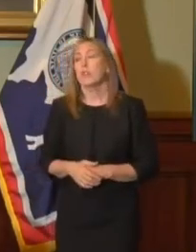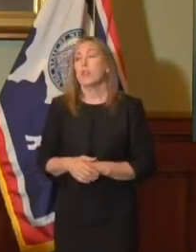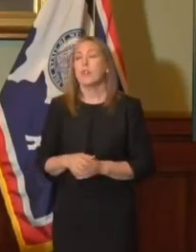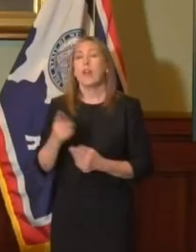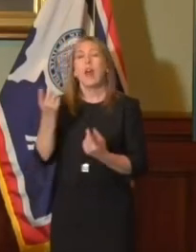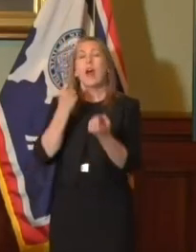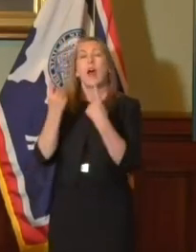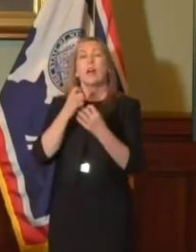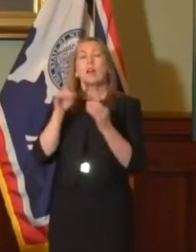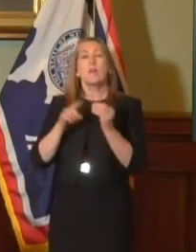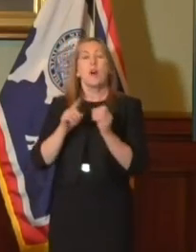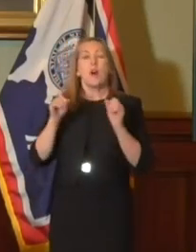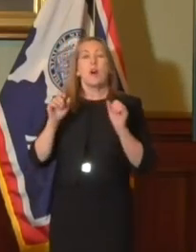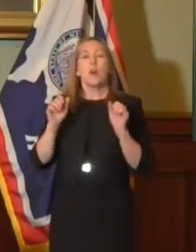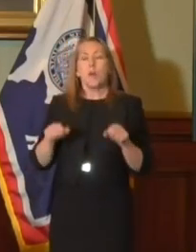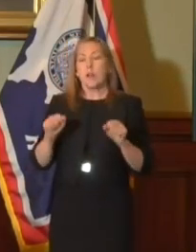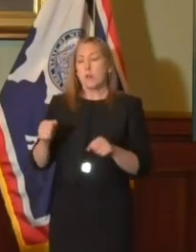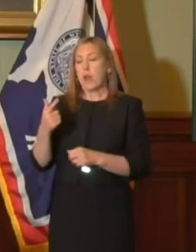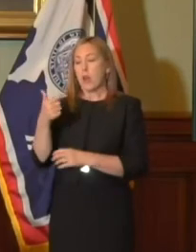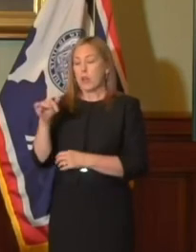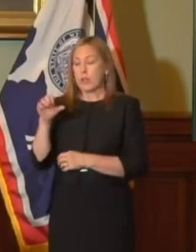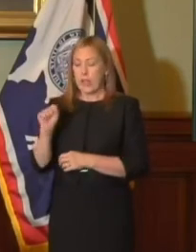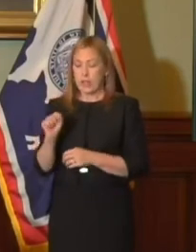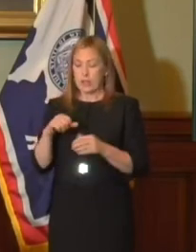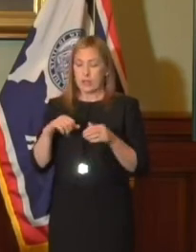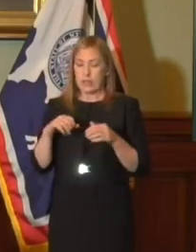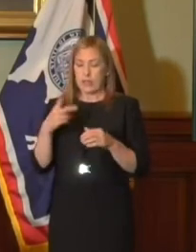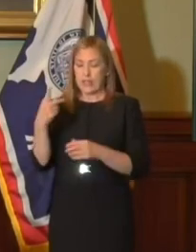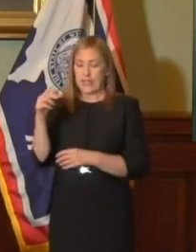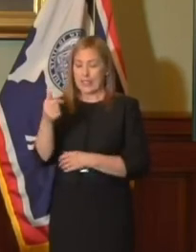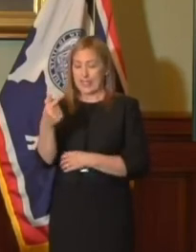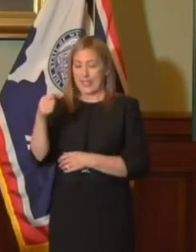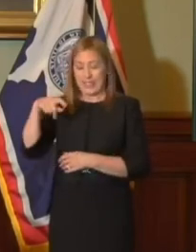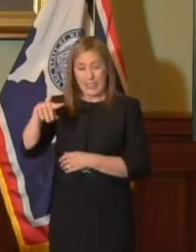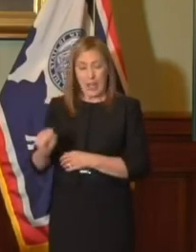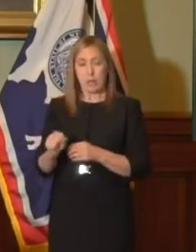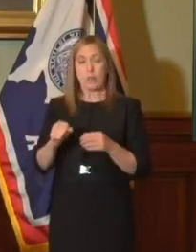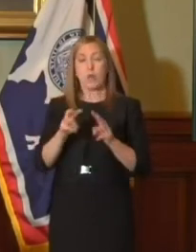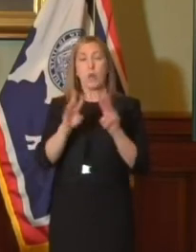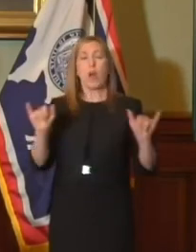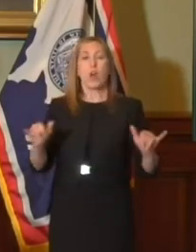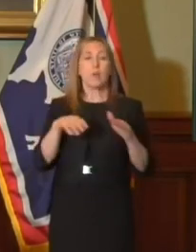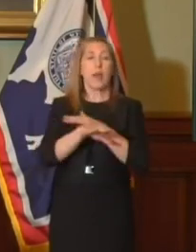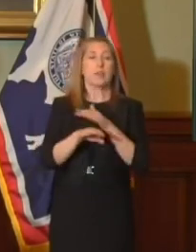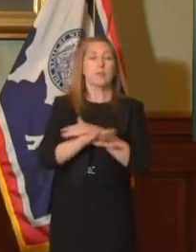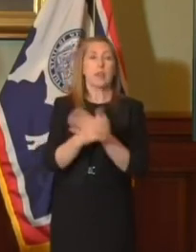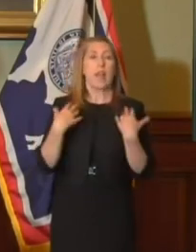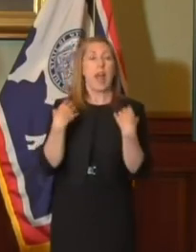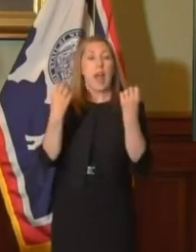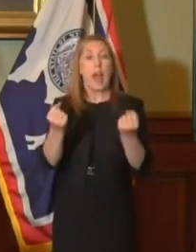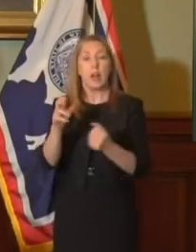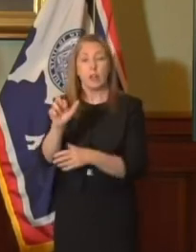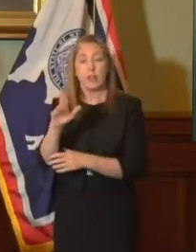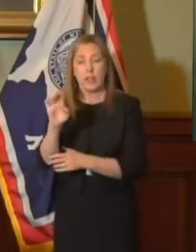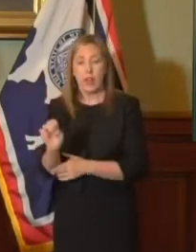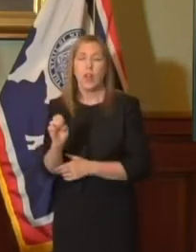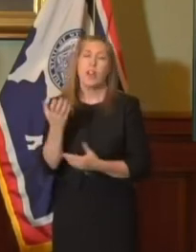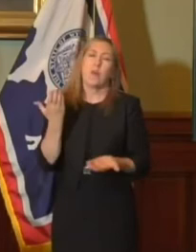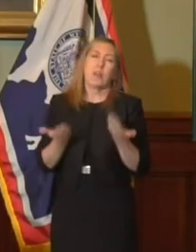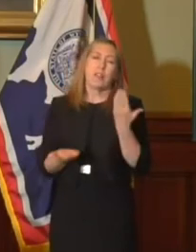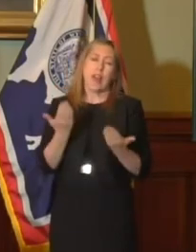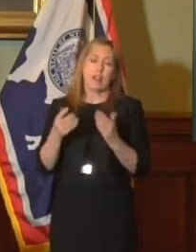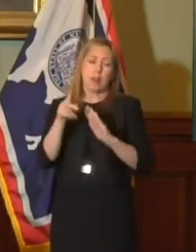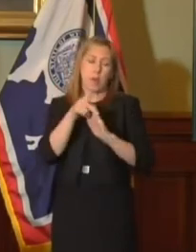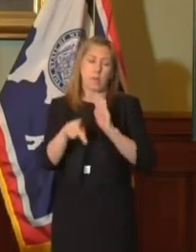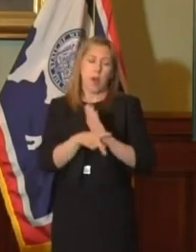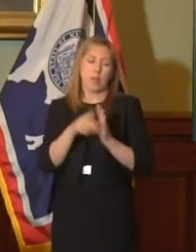possible gaps in Wyomingites' ability to access health care, you said a solution would be likely a policy decision that goes